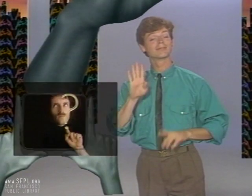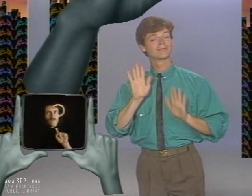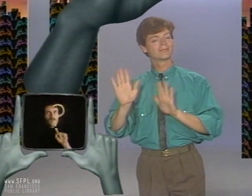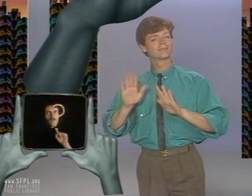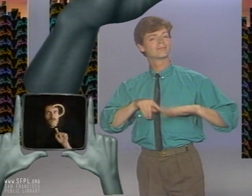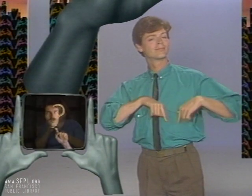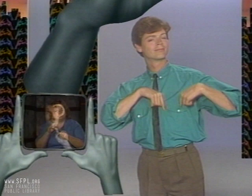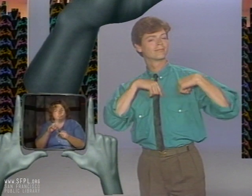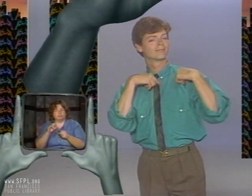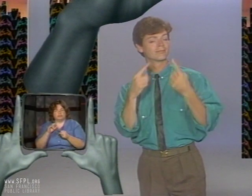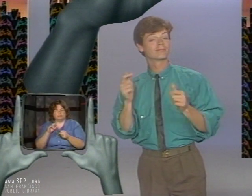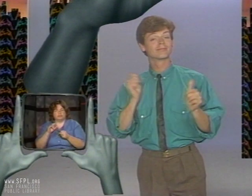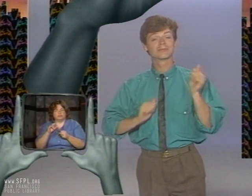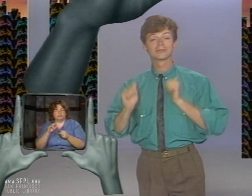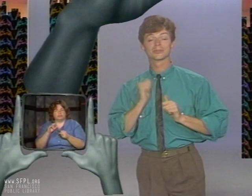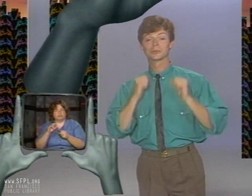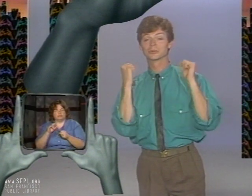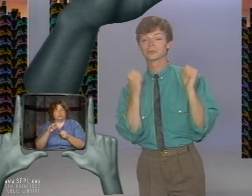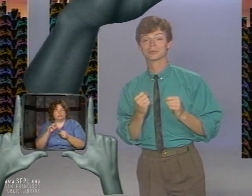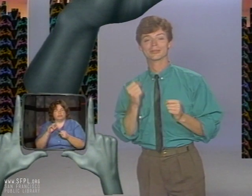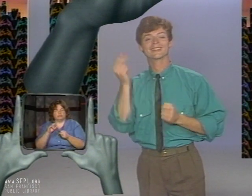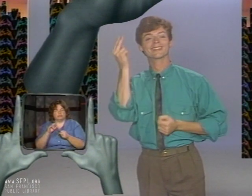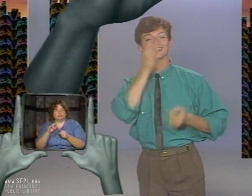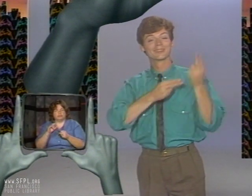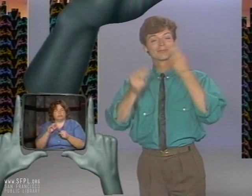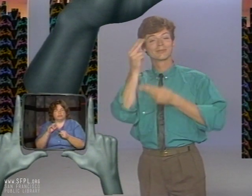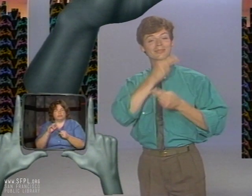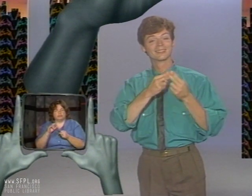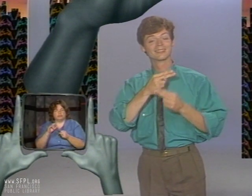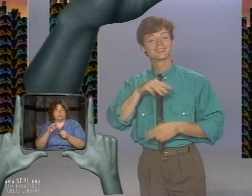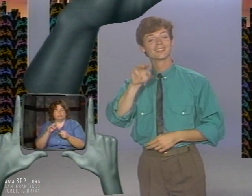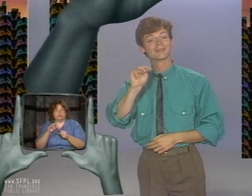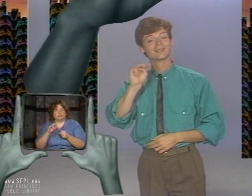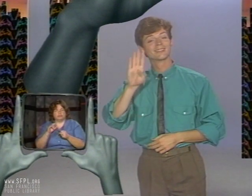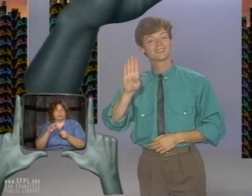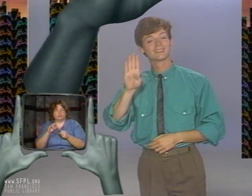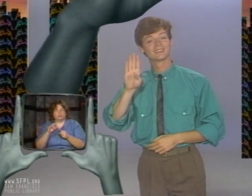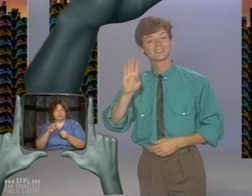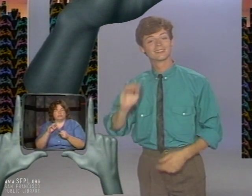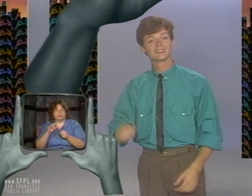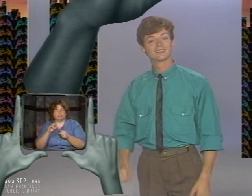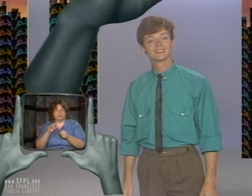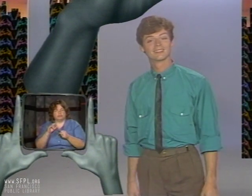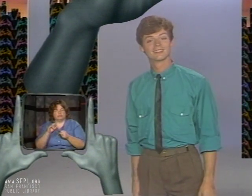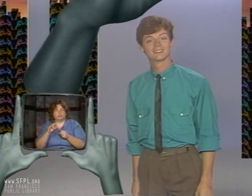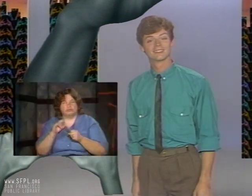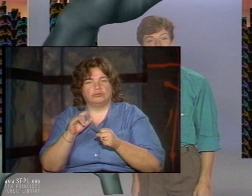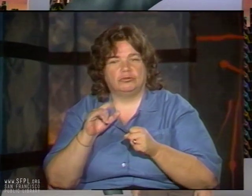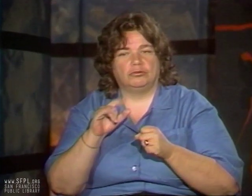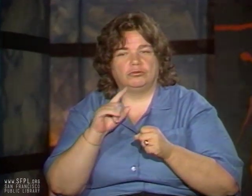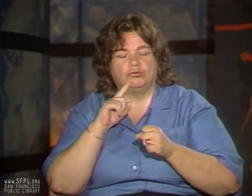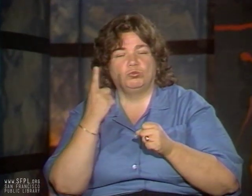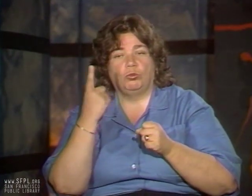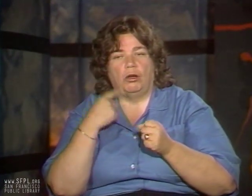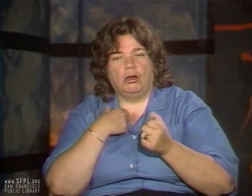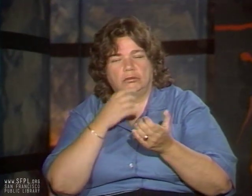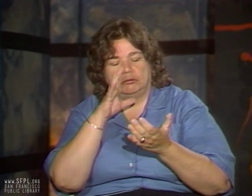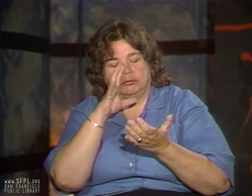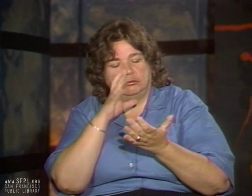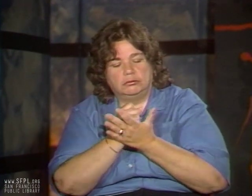Mary Beth has continued her sign language play in performances, where she's known for her offhand humor. My